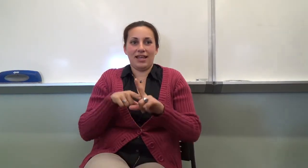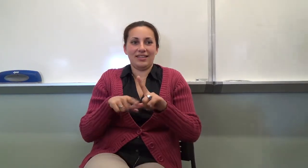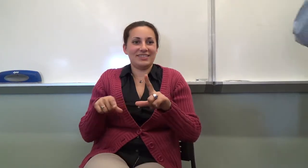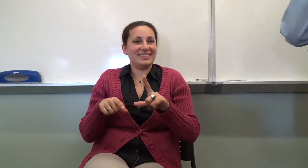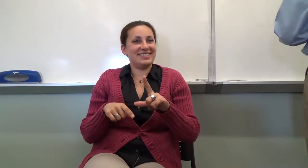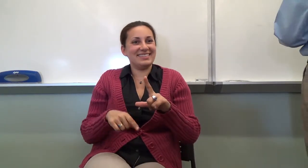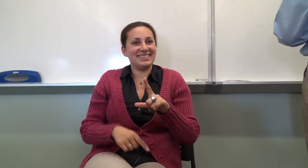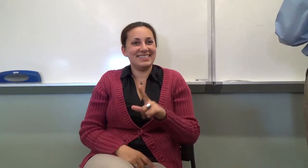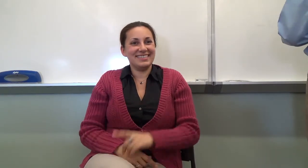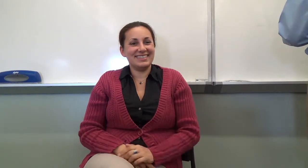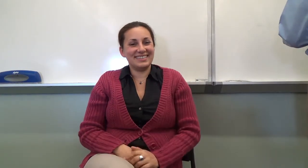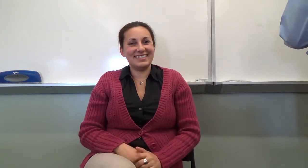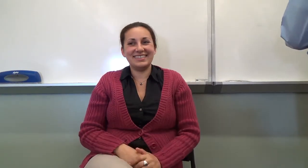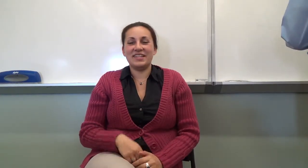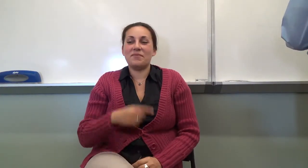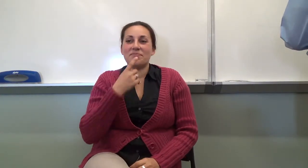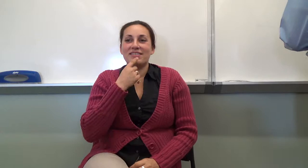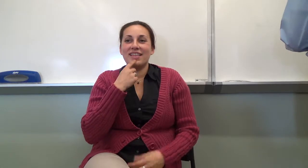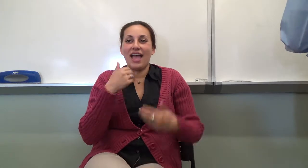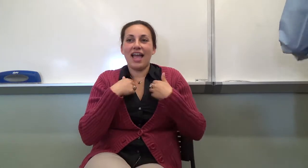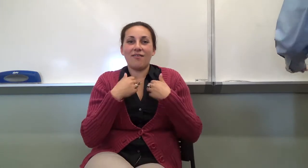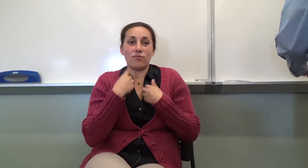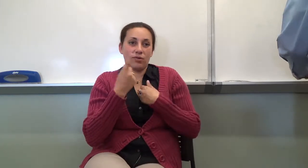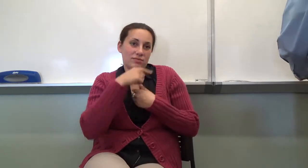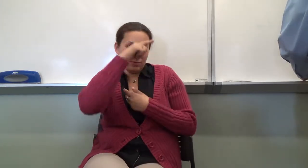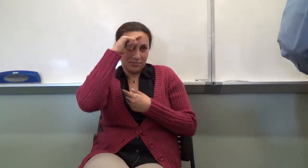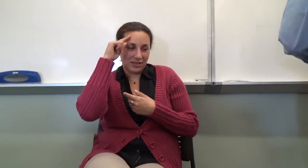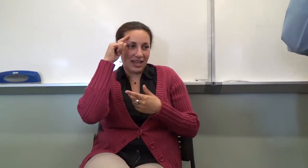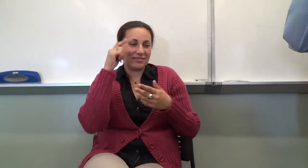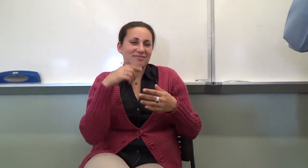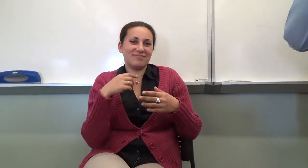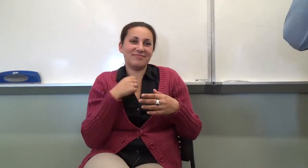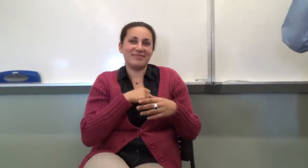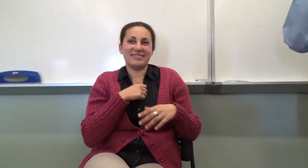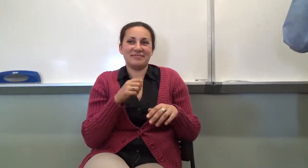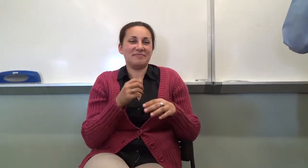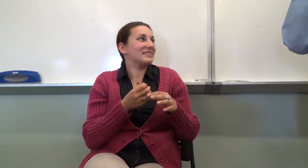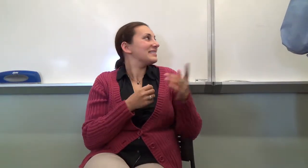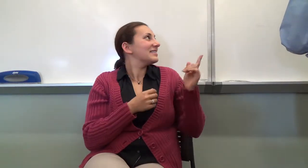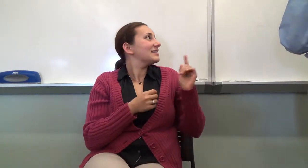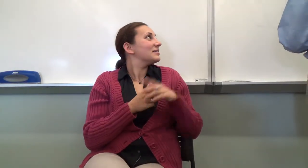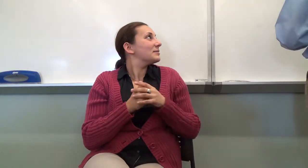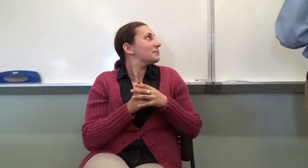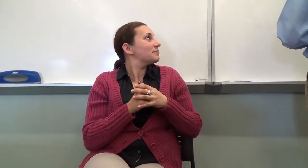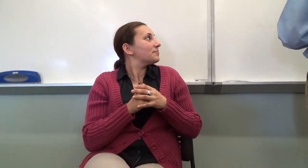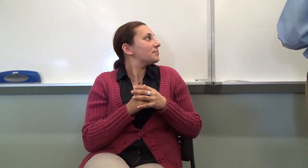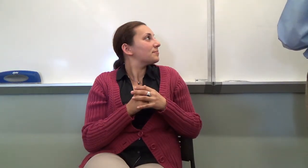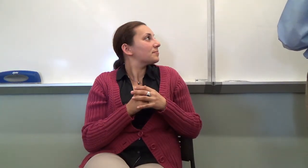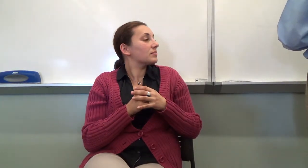say I have this one in black here that I drew in black to begin with. This one right here.